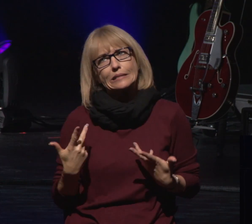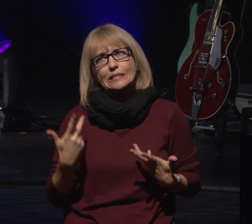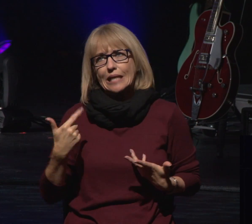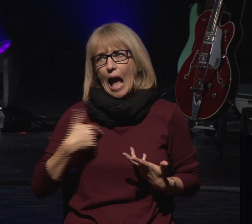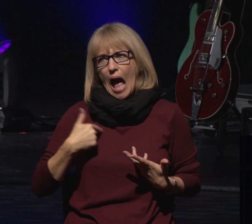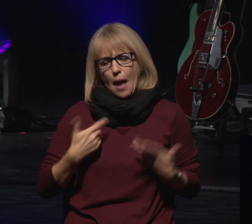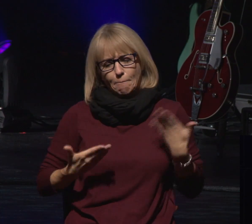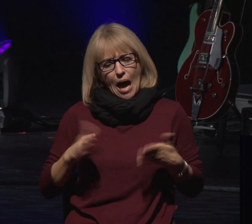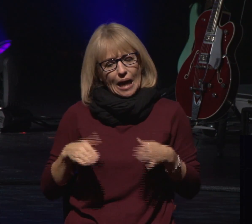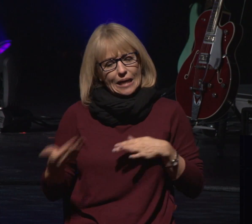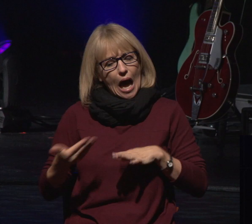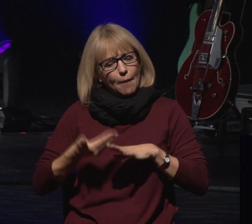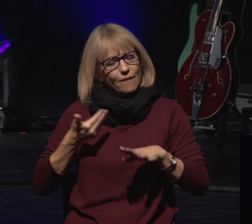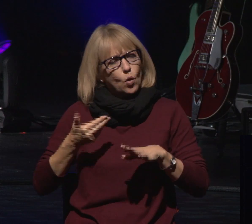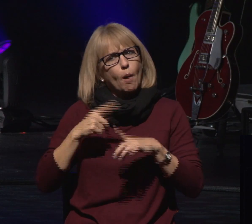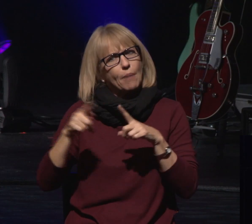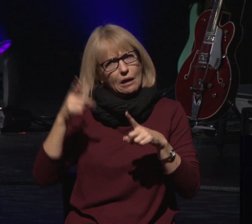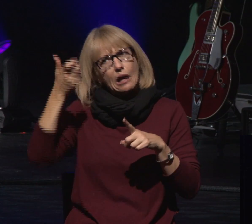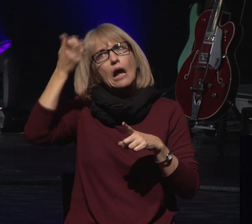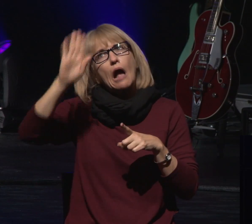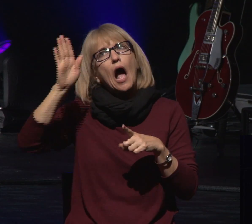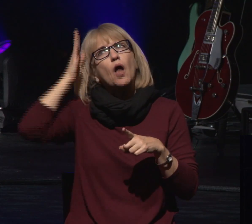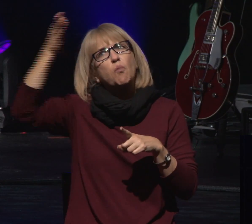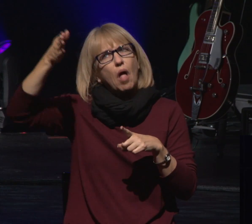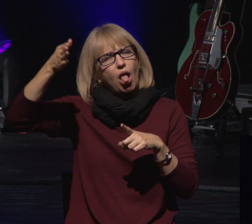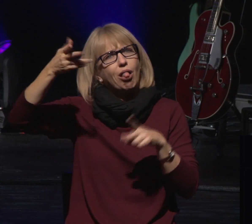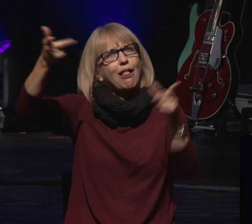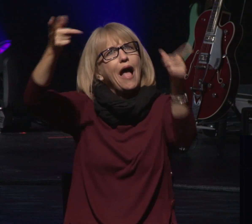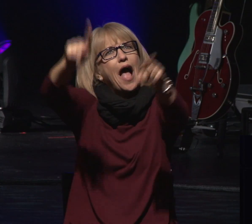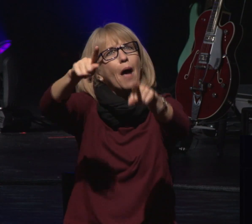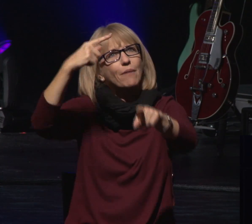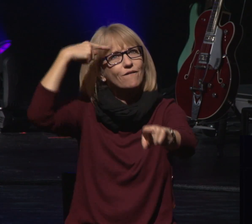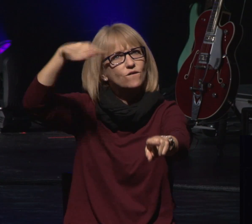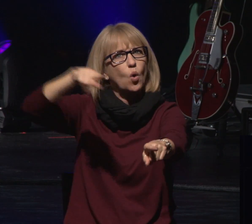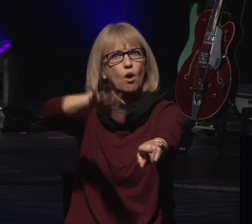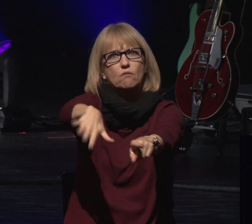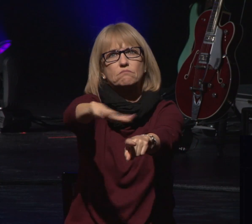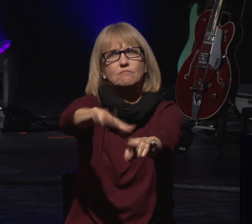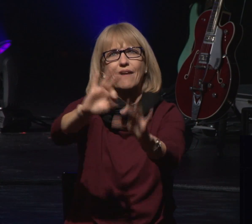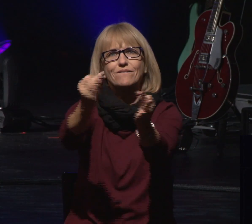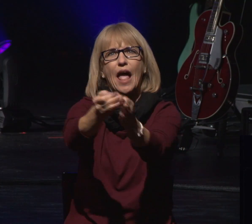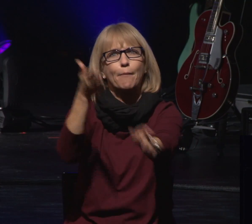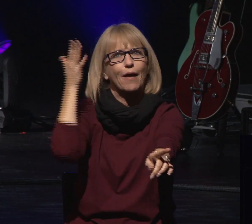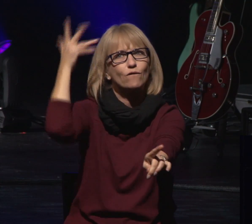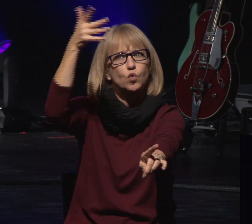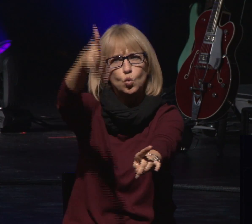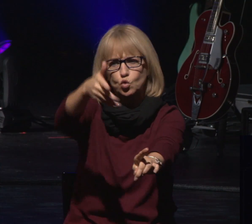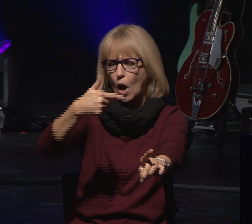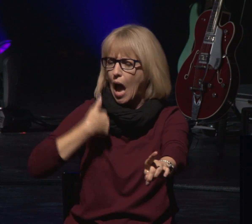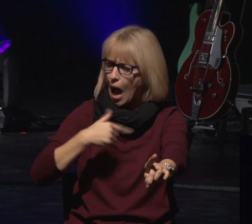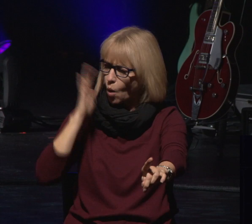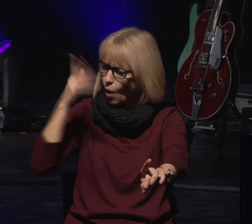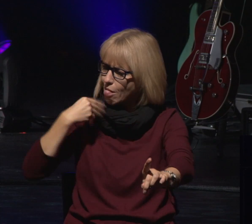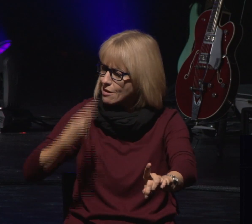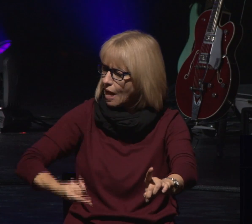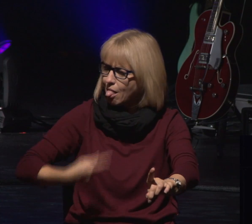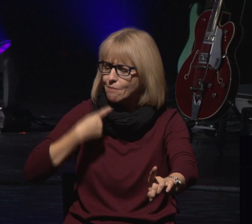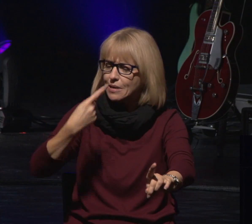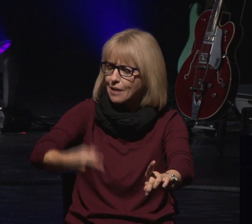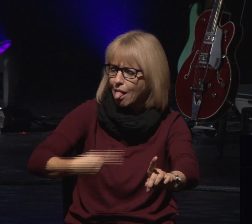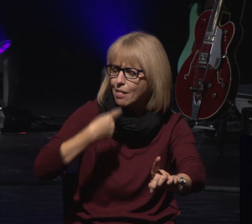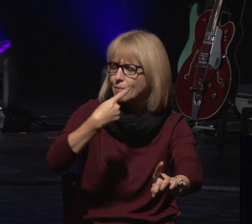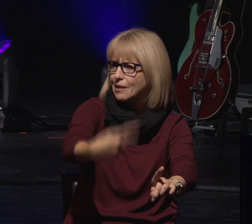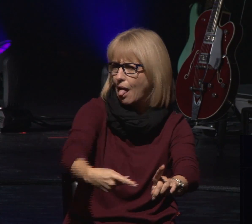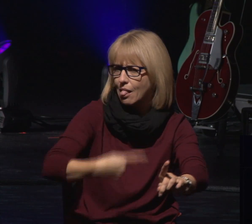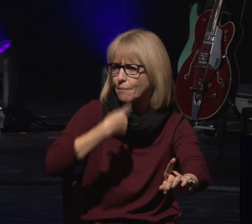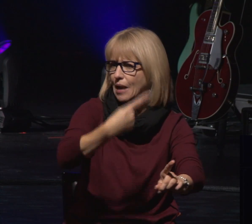is that even after I'm gone, God is still working and God is still going, and I'm investing in something that God is going to continue to work in